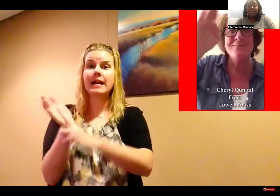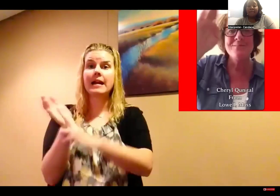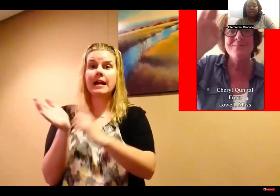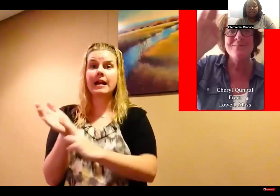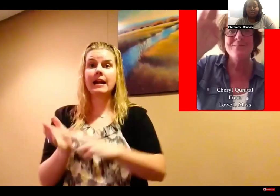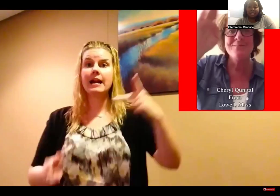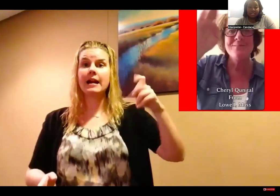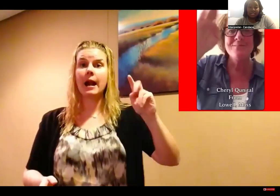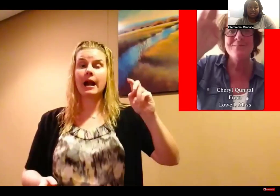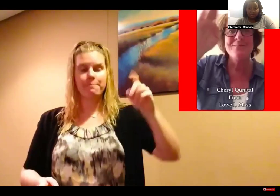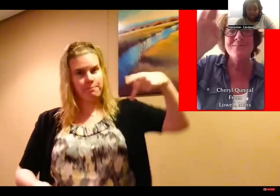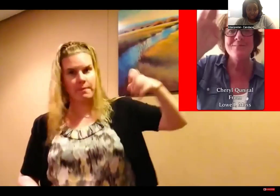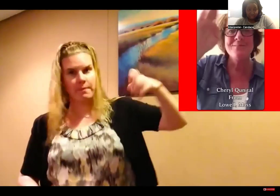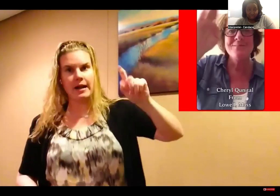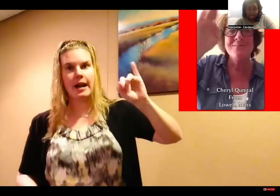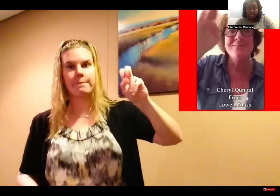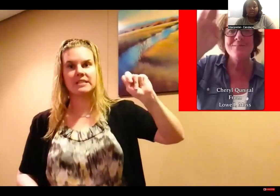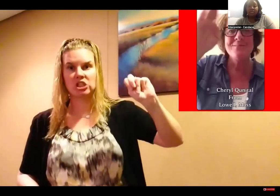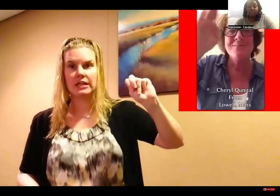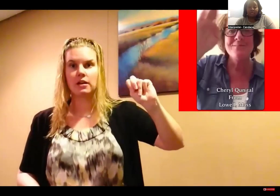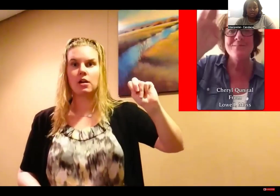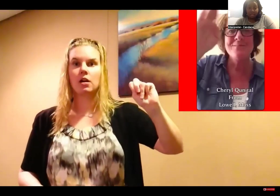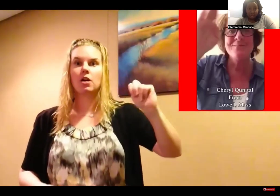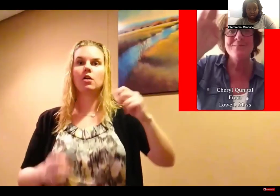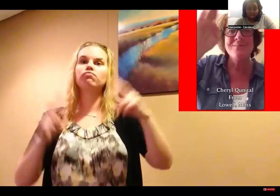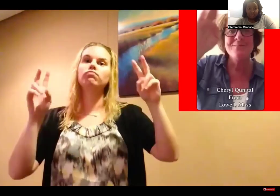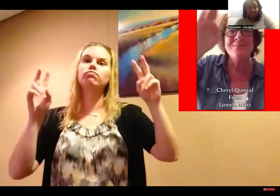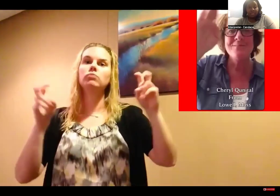if we can make a petition